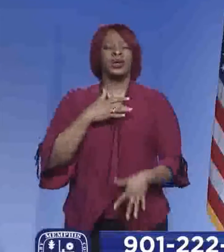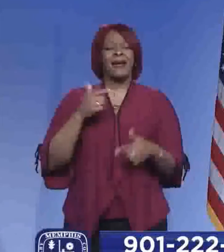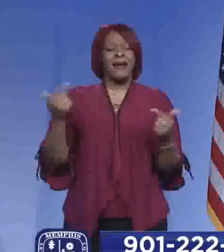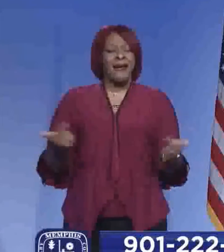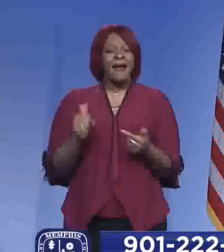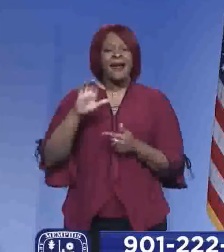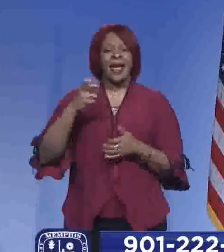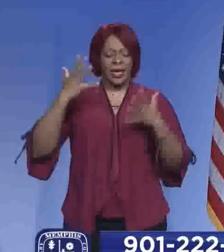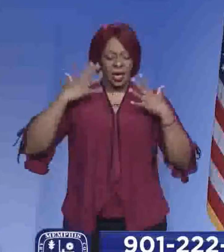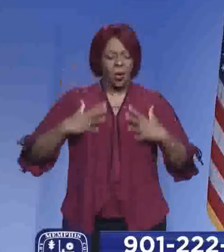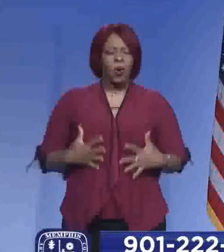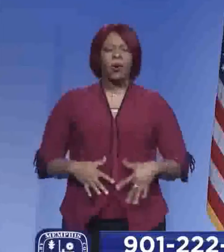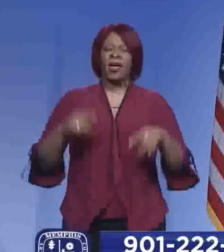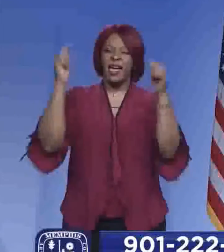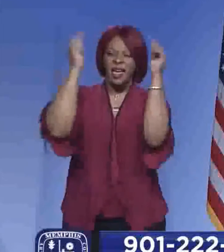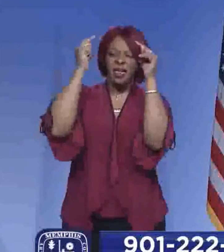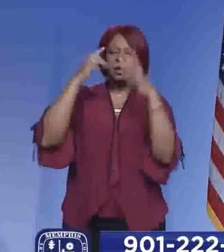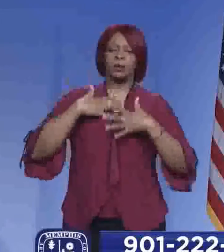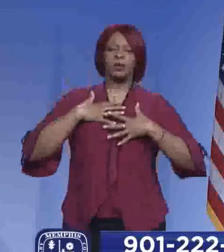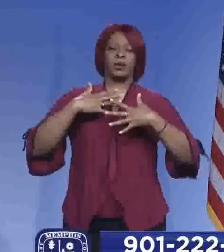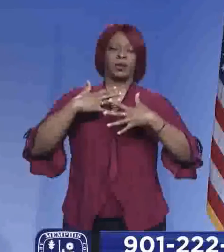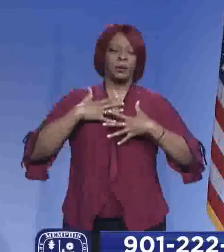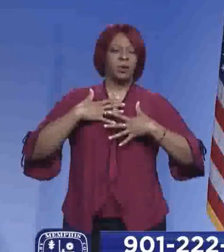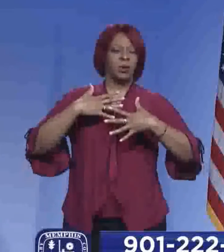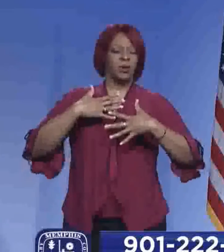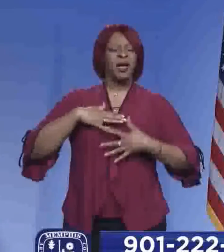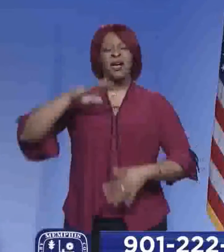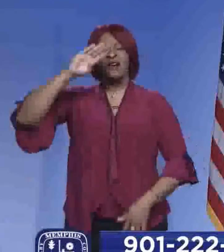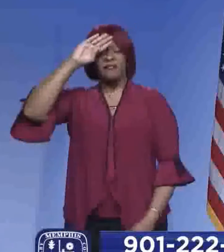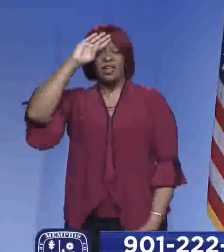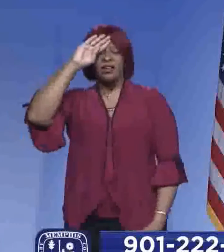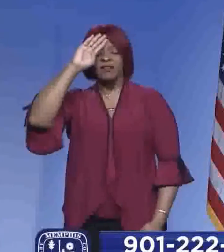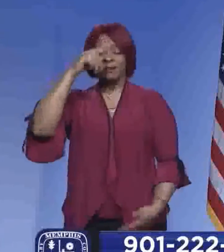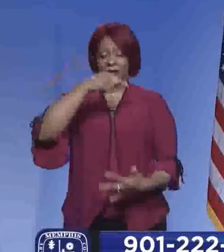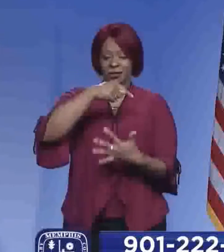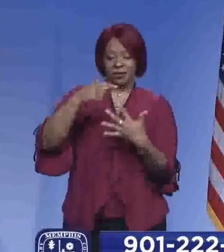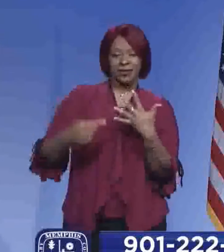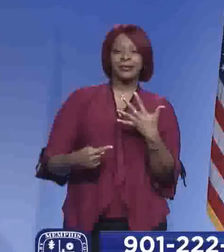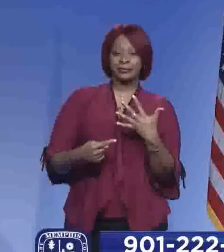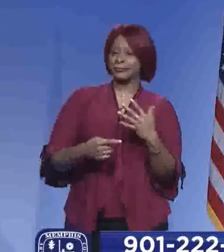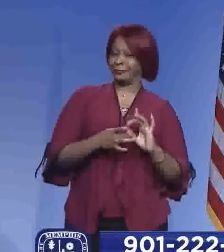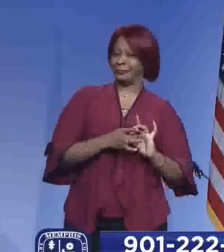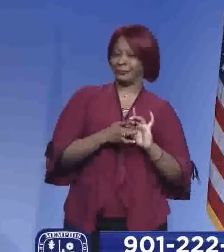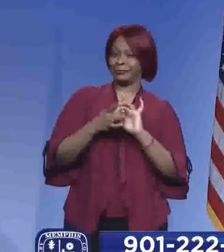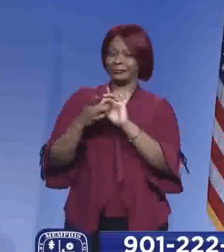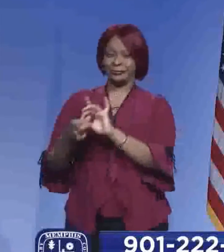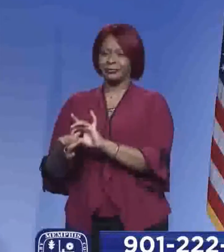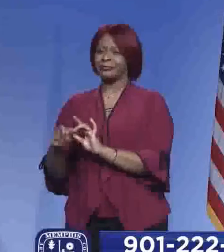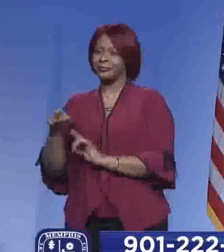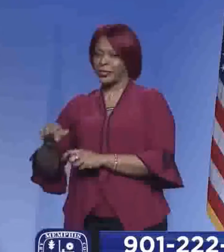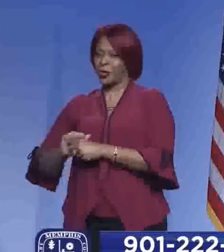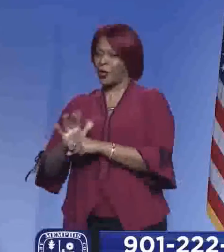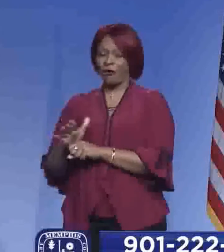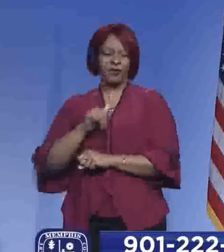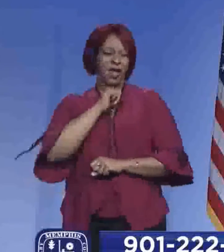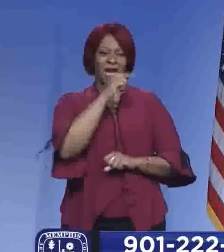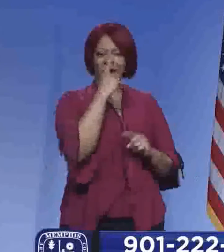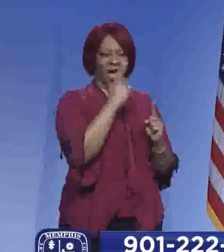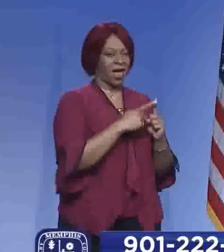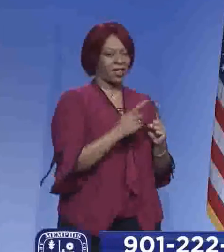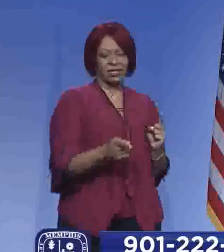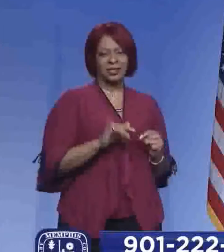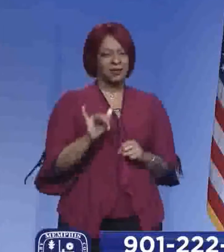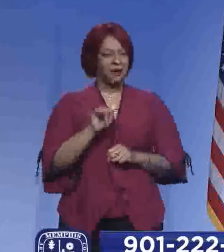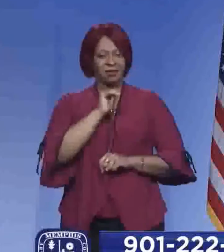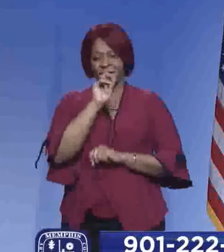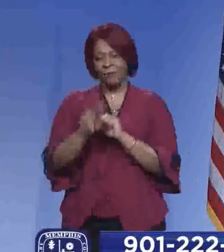achiness, headaches, shortness of breath, fevers, those sorts of things, those are not allergy symptoms. Those are not